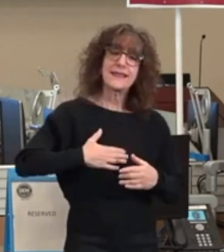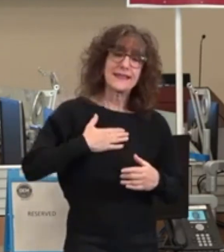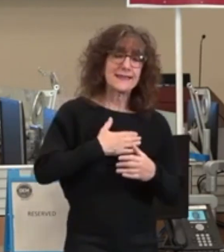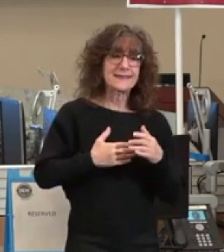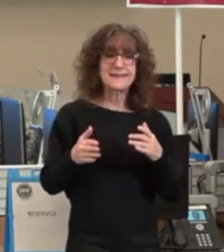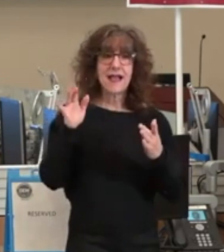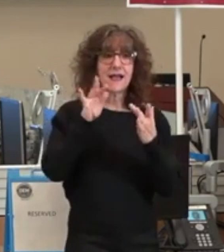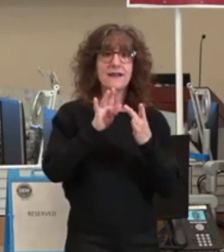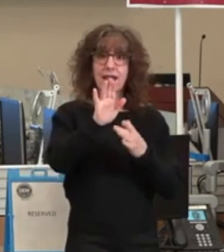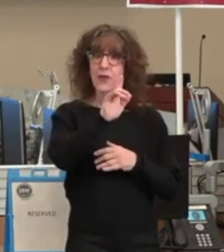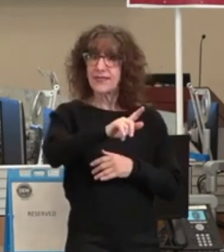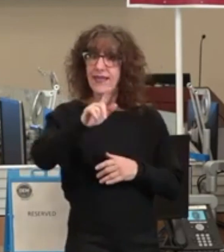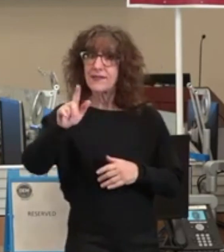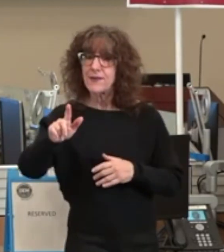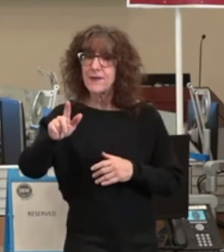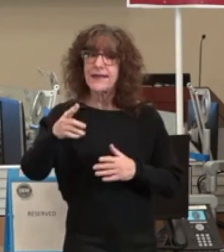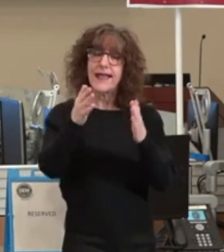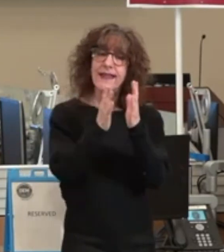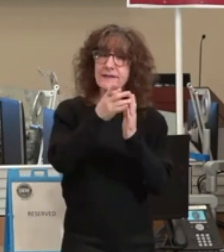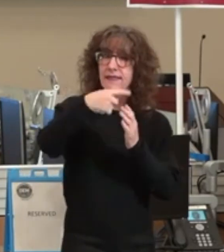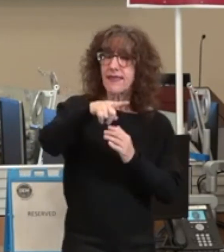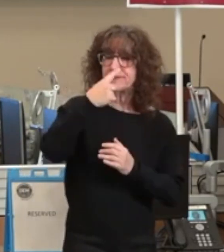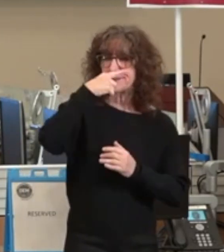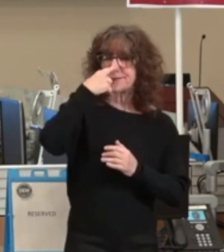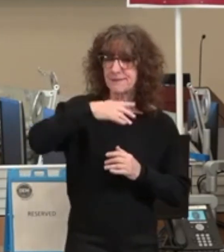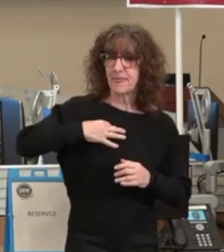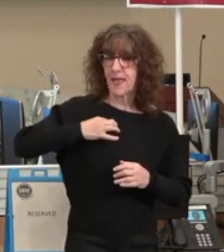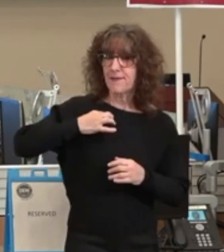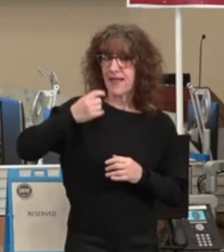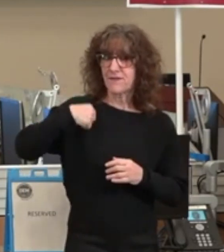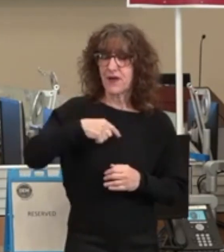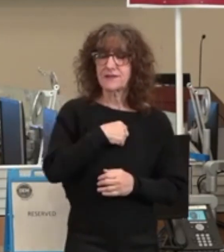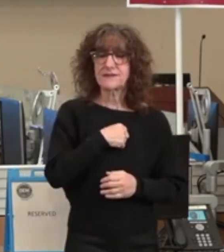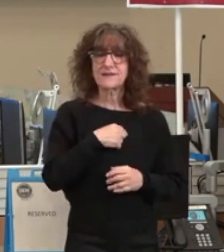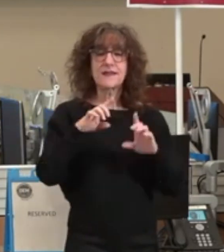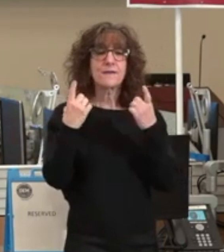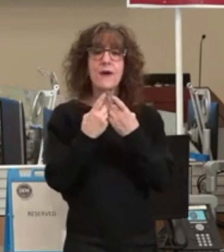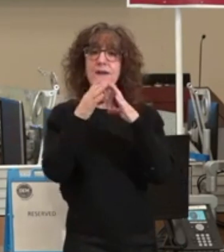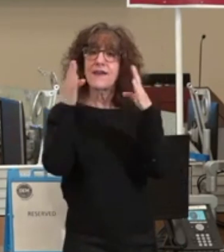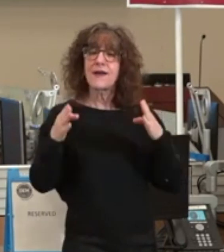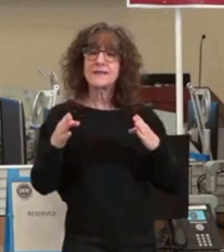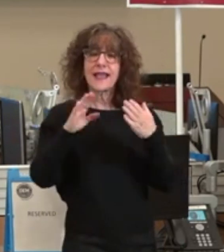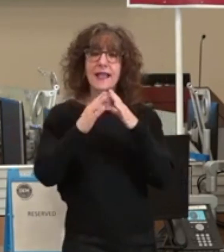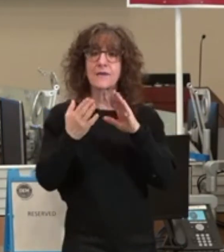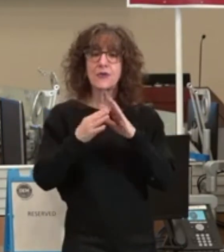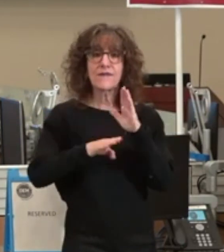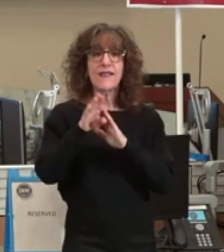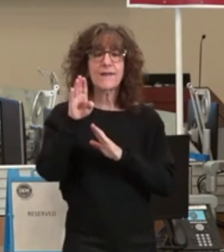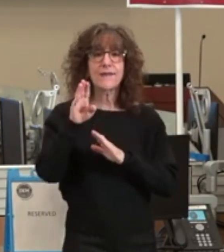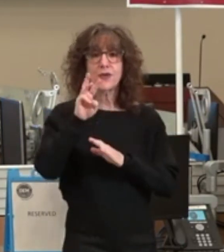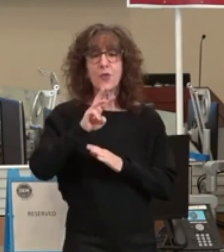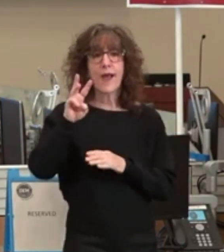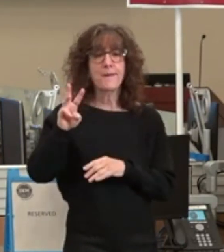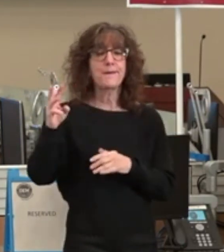out directly to your landlord and ask them to apply on your behalf. Our Department of Housing and Community Development's website